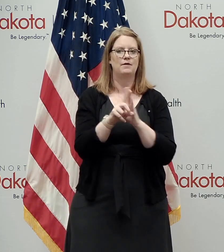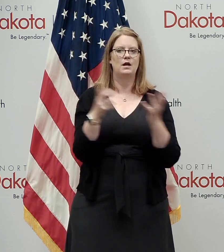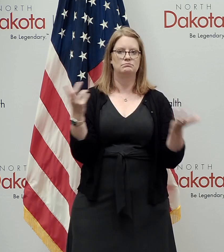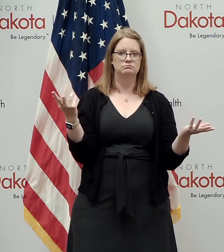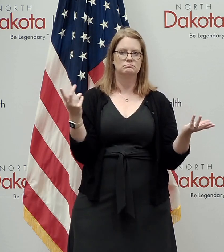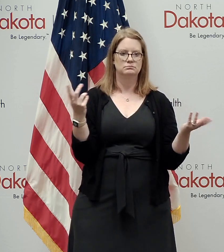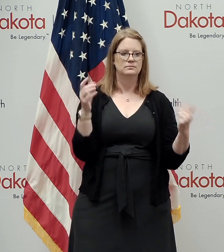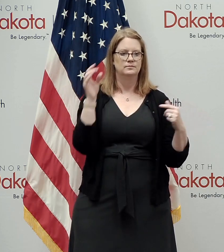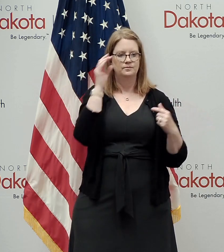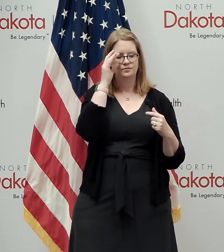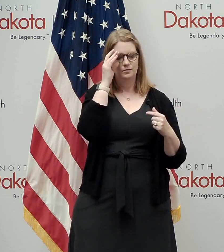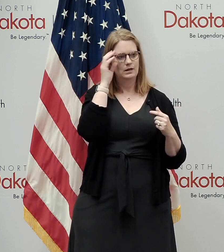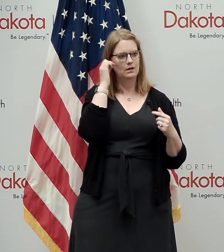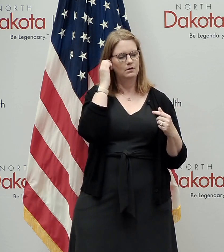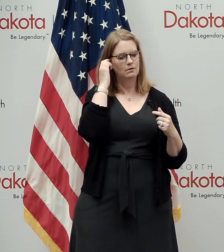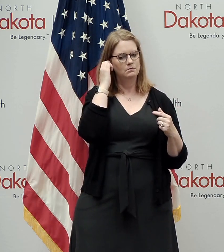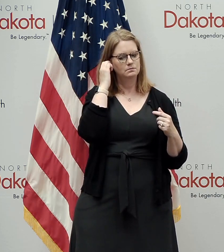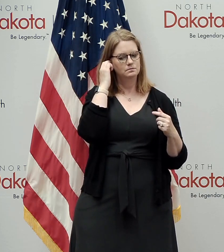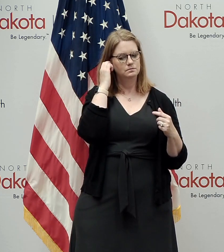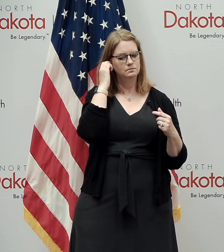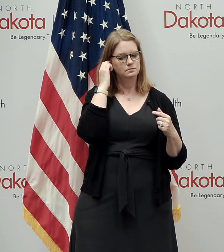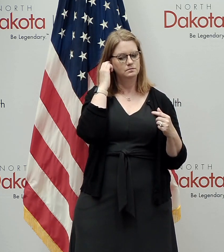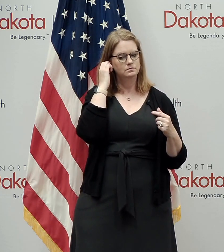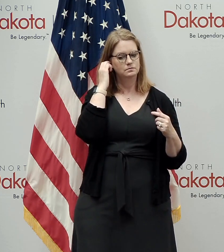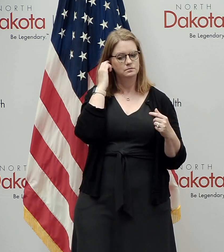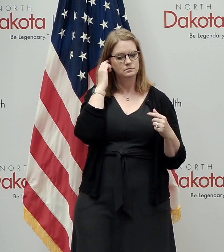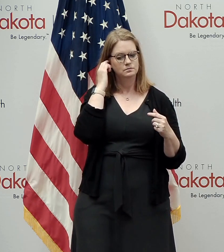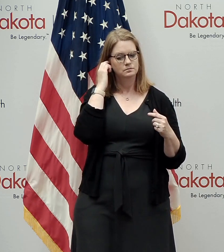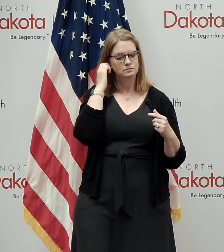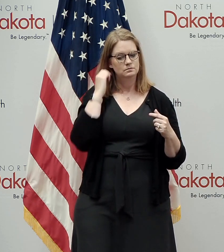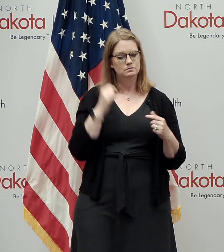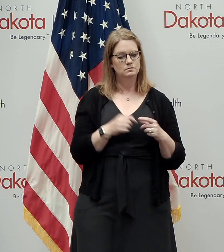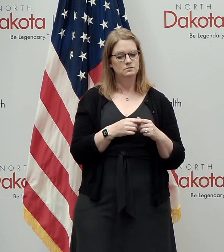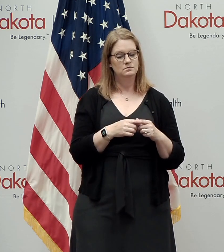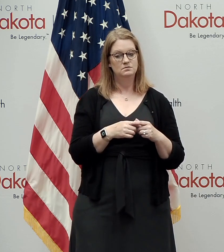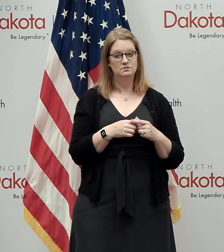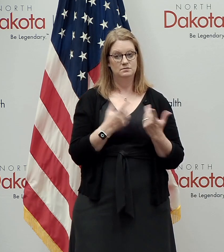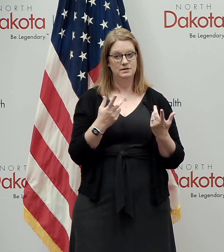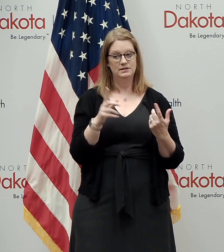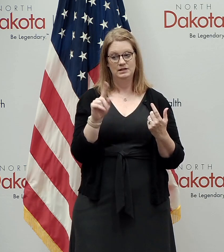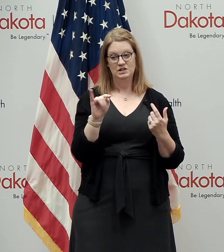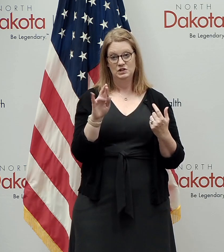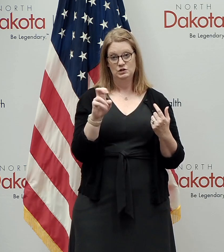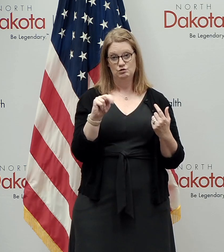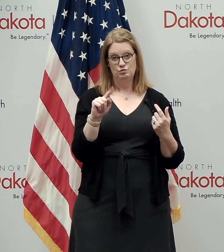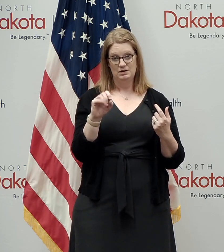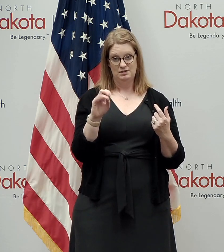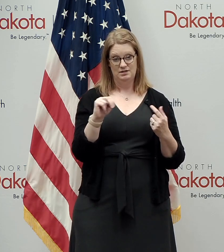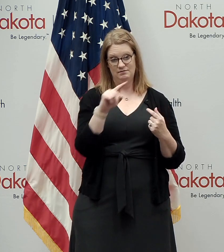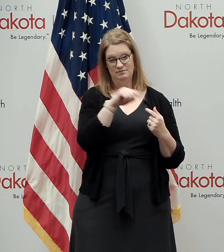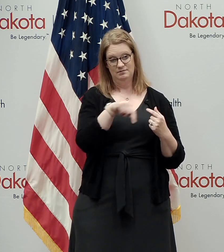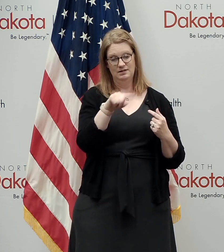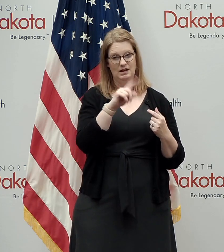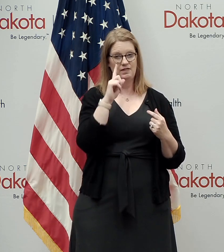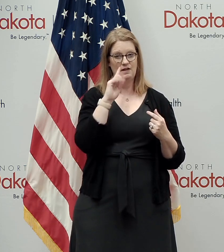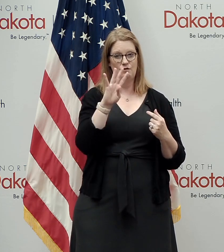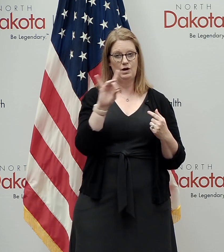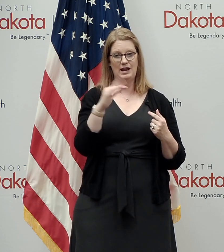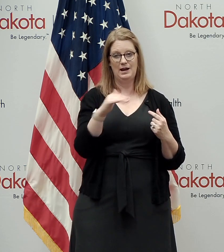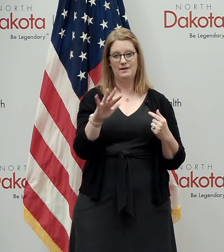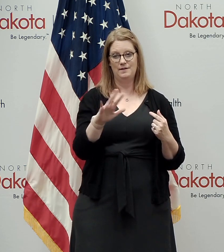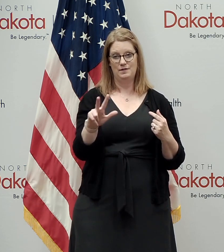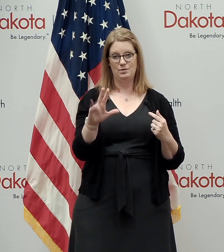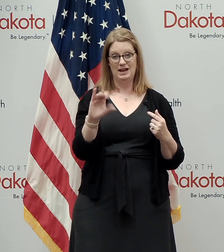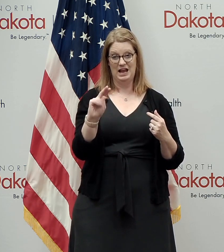is. And I think we're now, you know, through the testing we're doing in places like Trenton, we now know that the COVID exists in, I think, in 48 of the